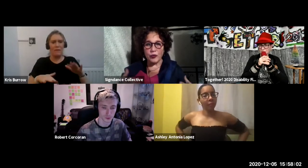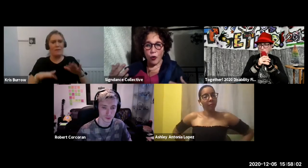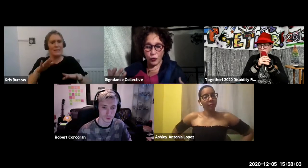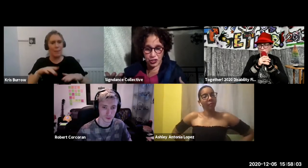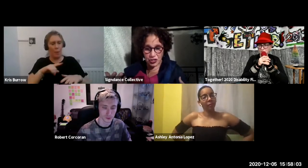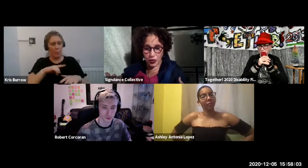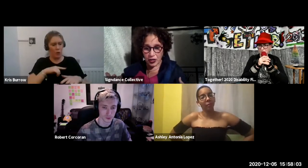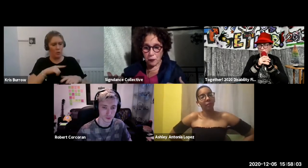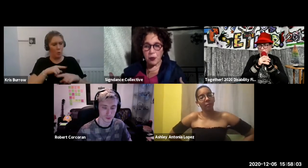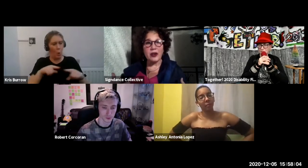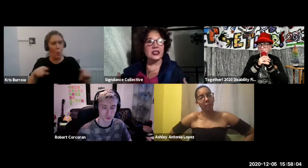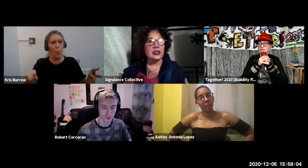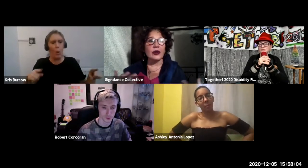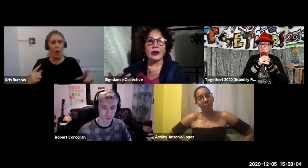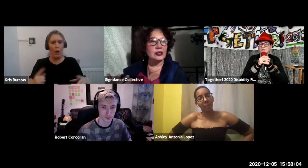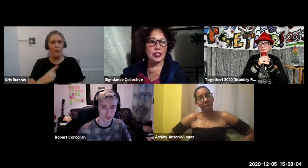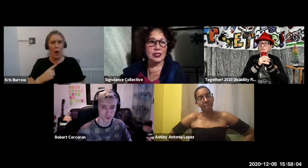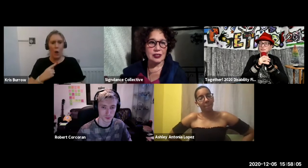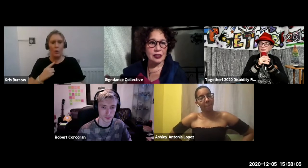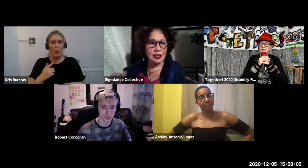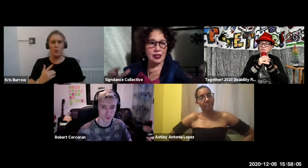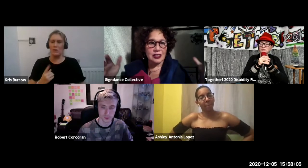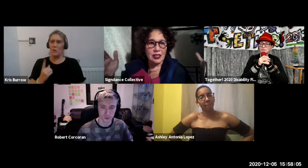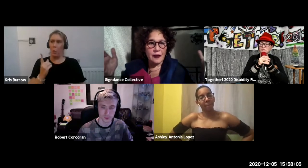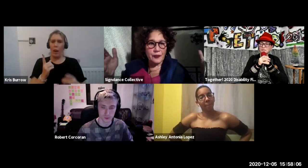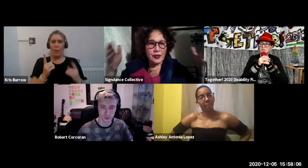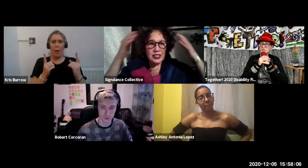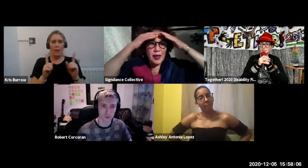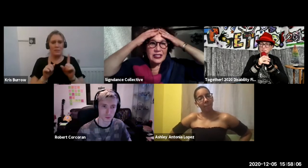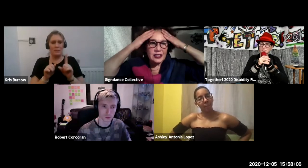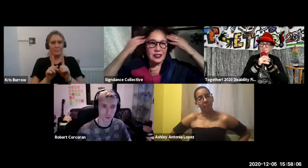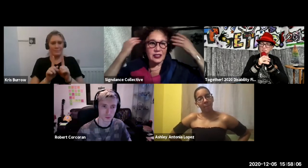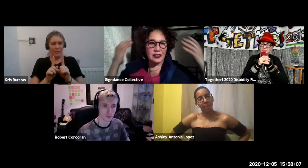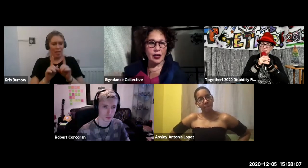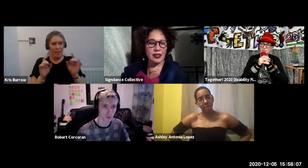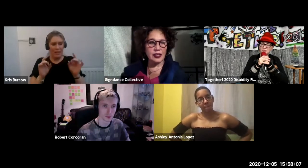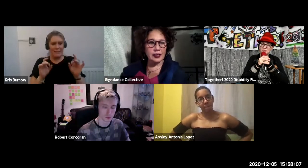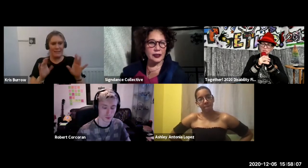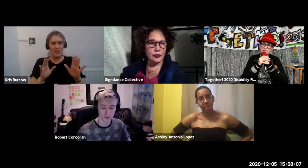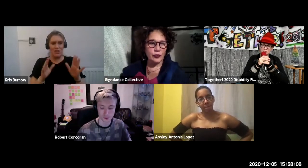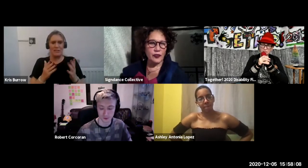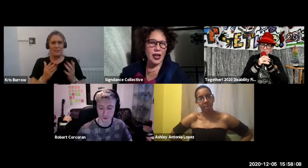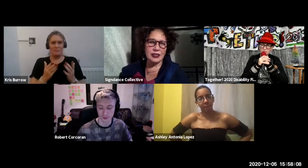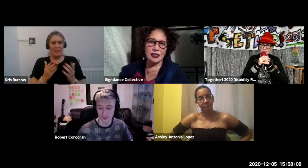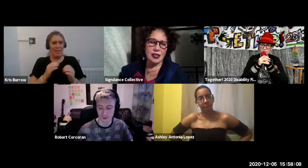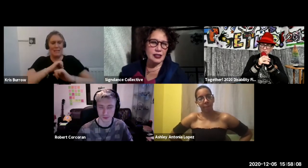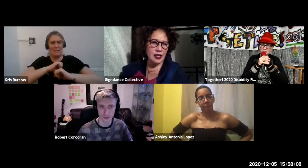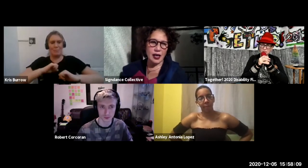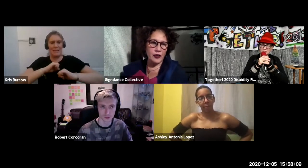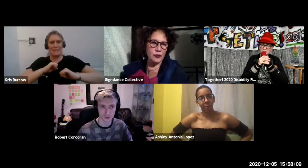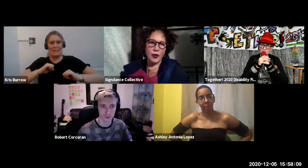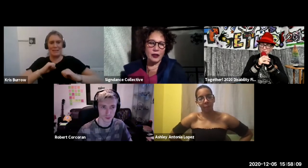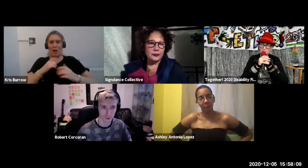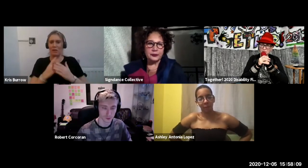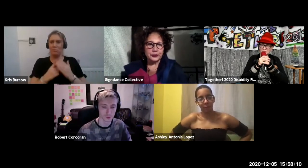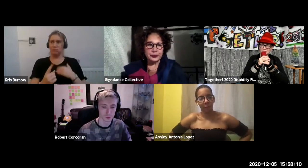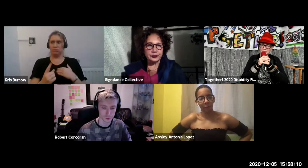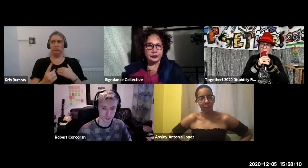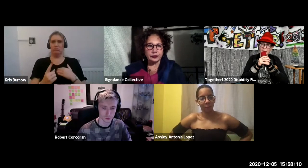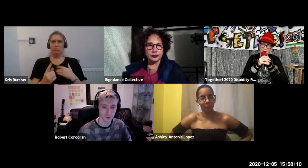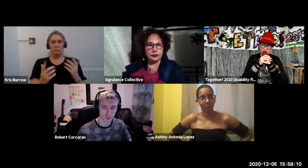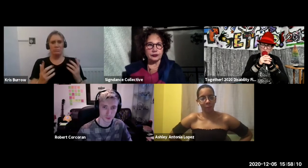own or with just one other person or just in these spaces. So I think it reflected that time very well.